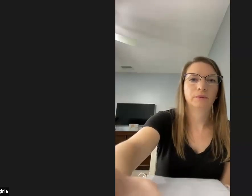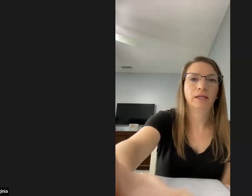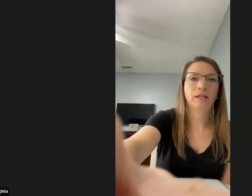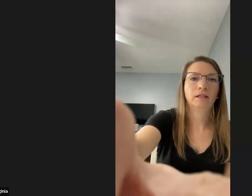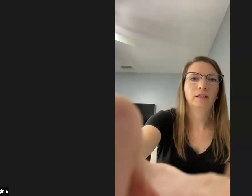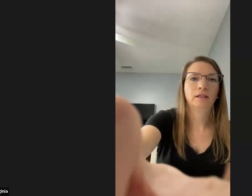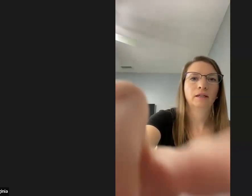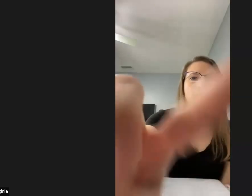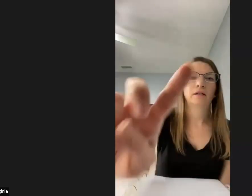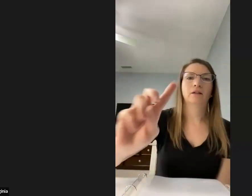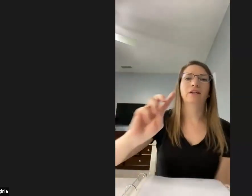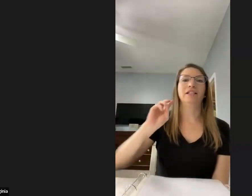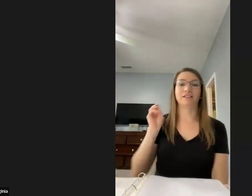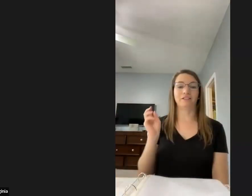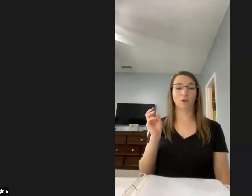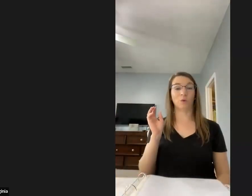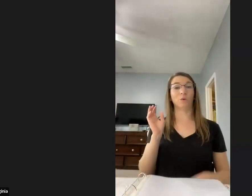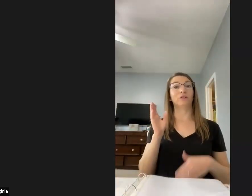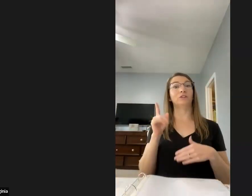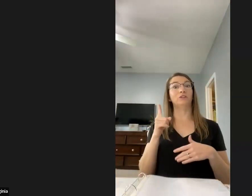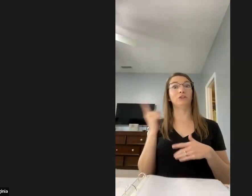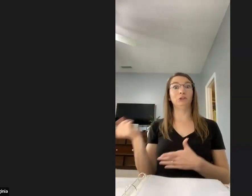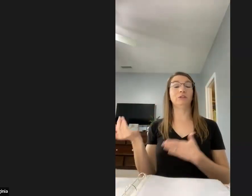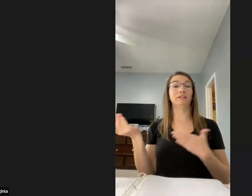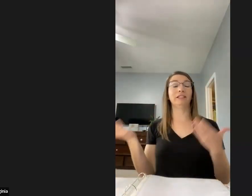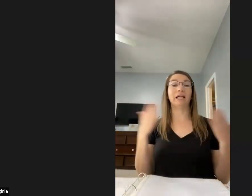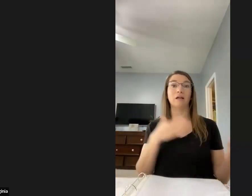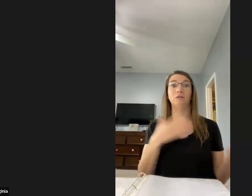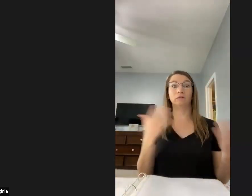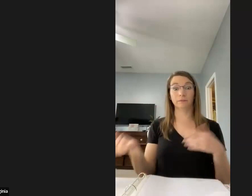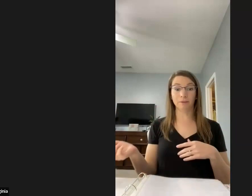Okay. All right. Yes. So, do you live in a house or apartment?